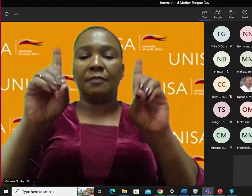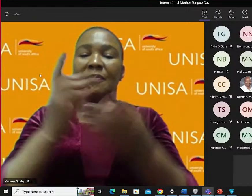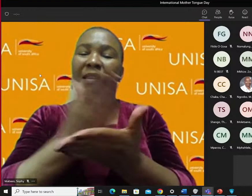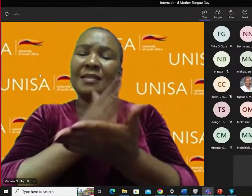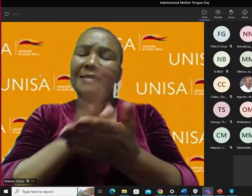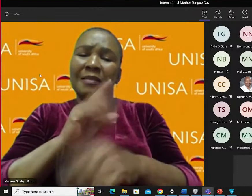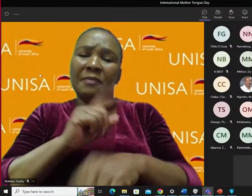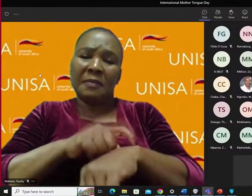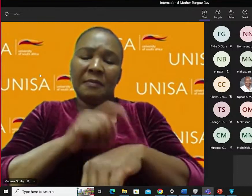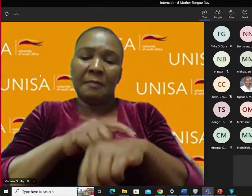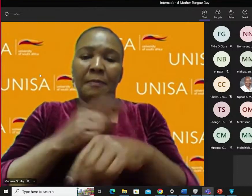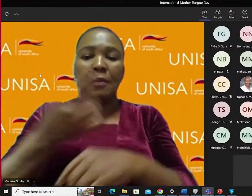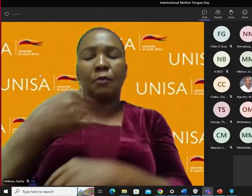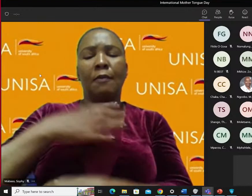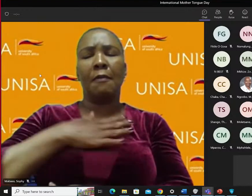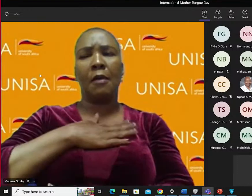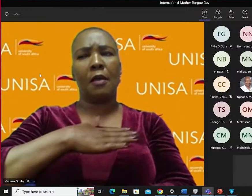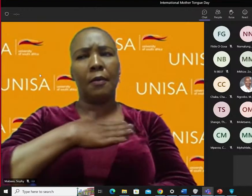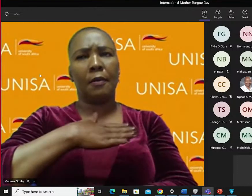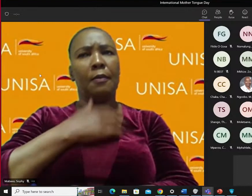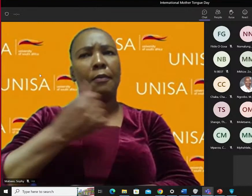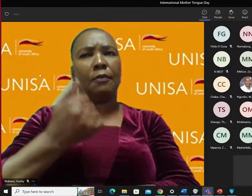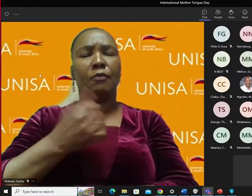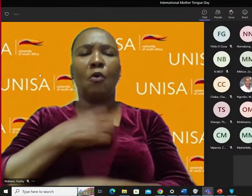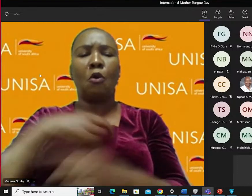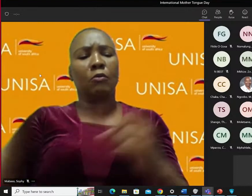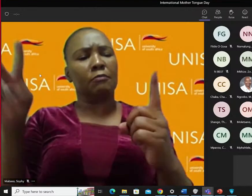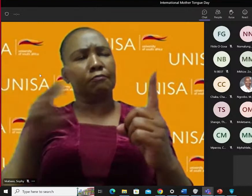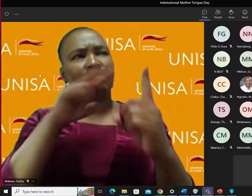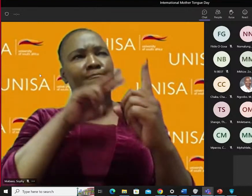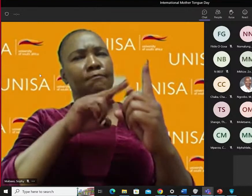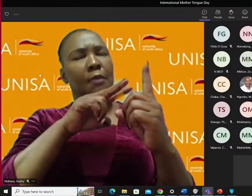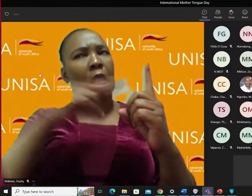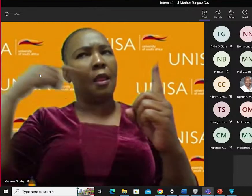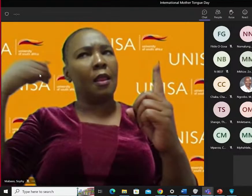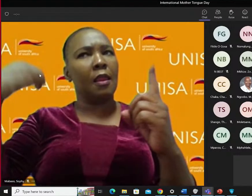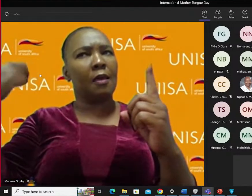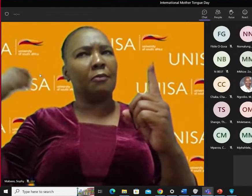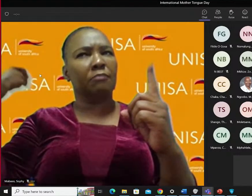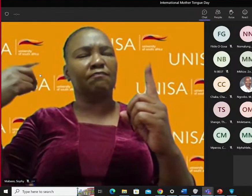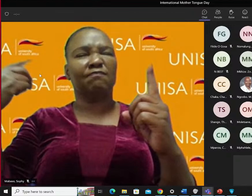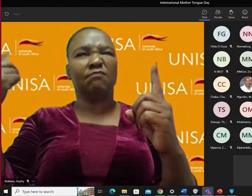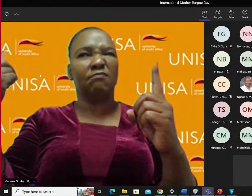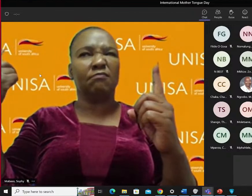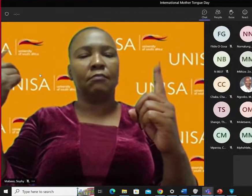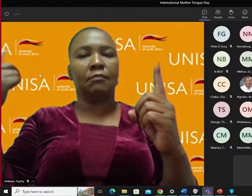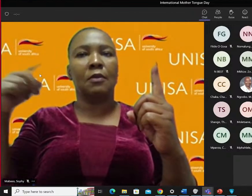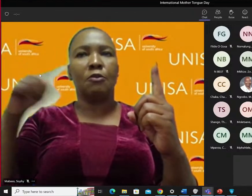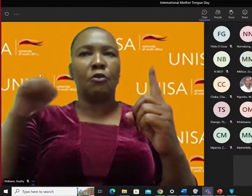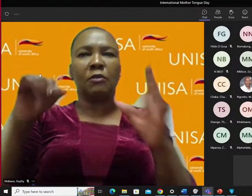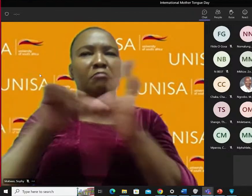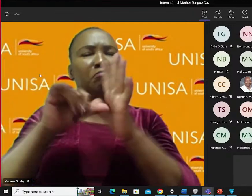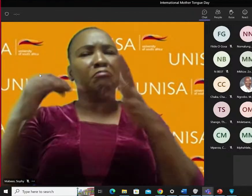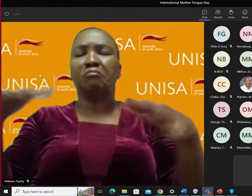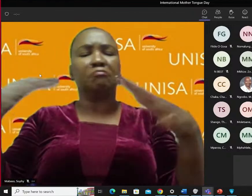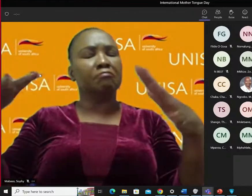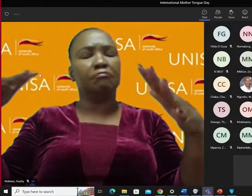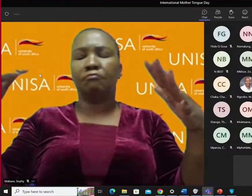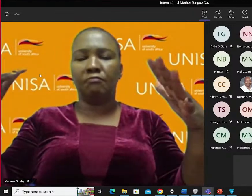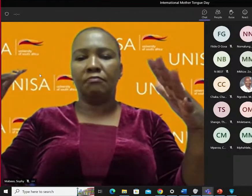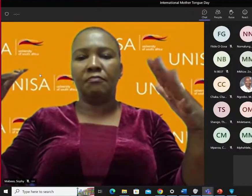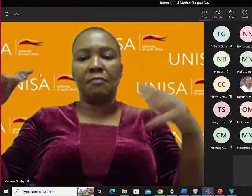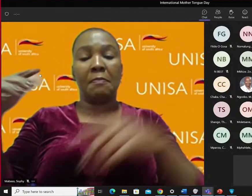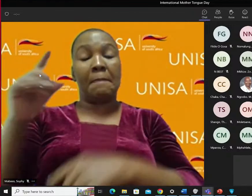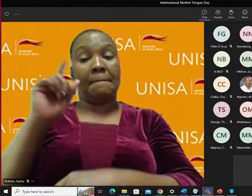Sometimes we feel, or we are of the view, that language is not that significant,